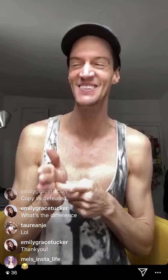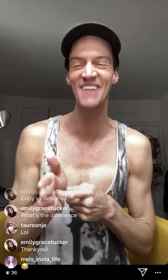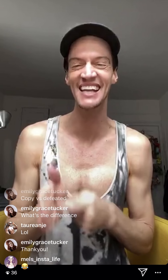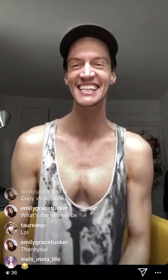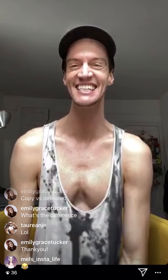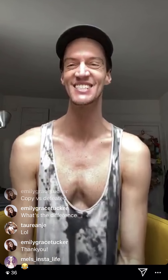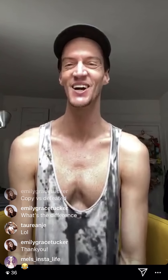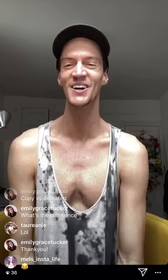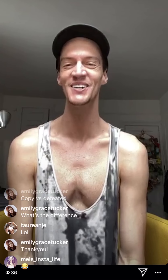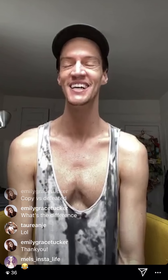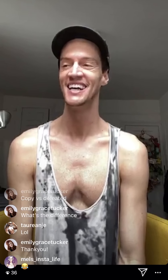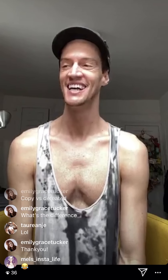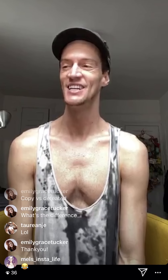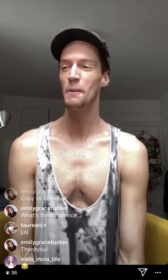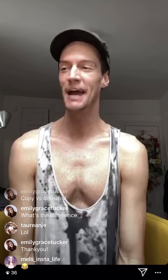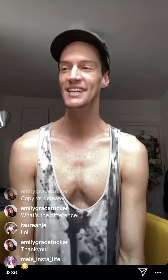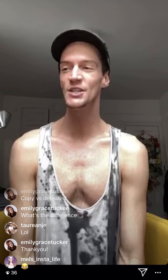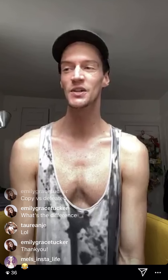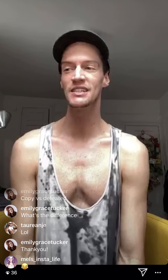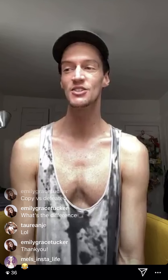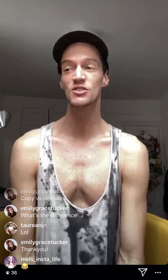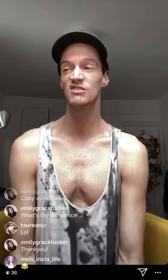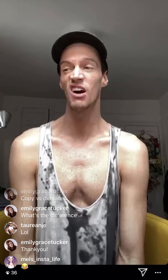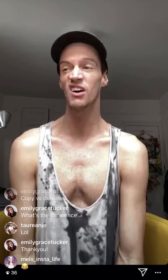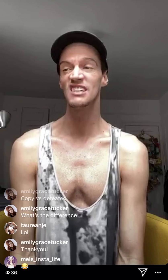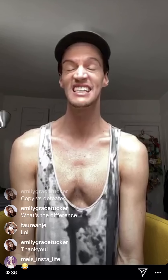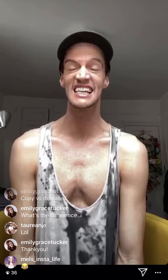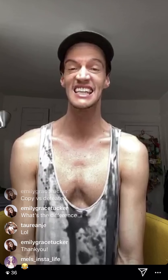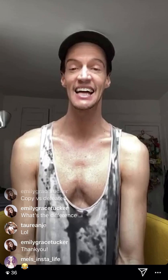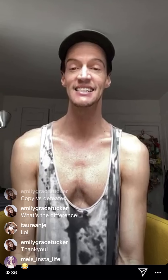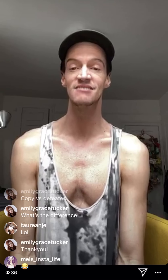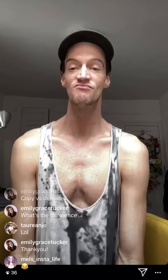abandon, discard, to abandon or discard, to neglect.